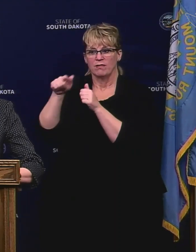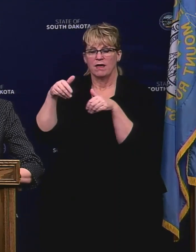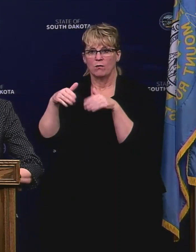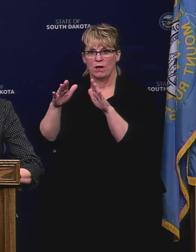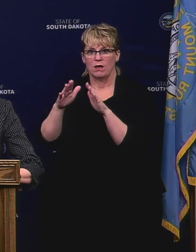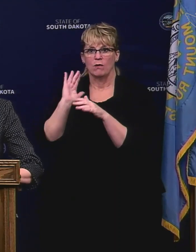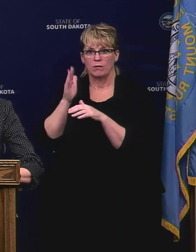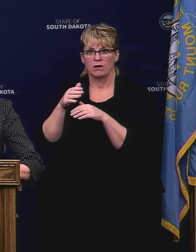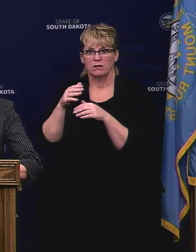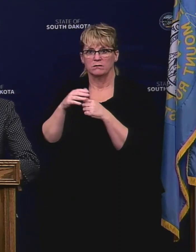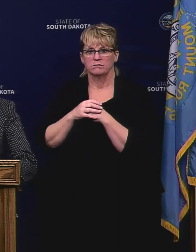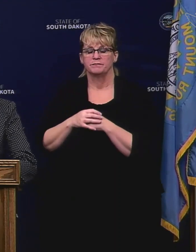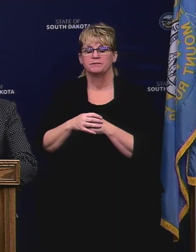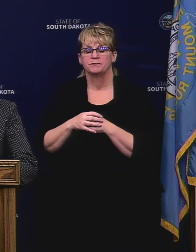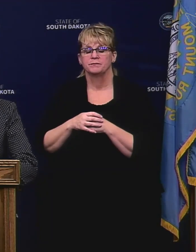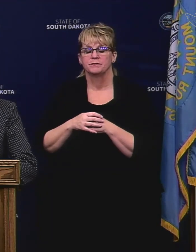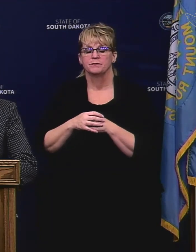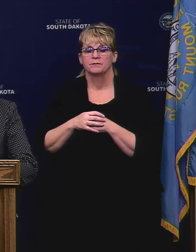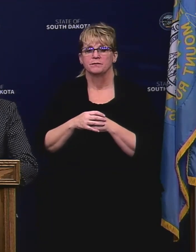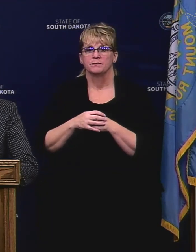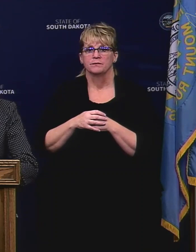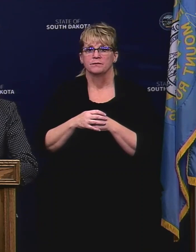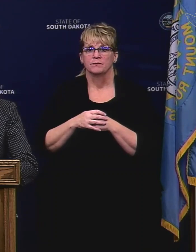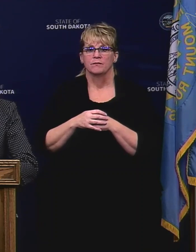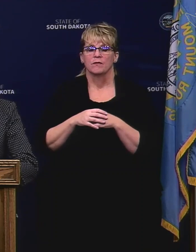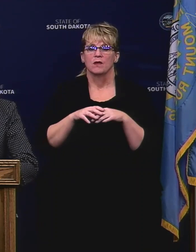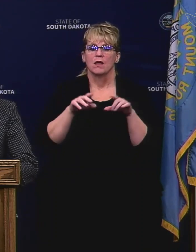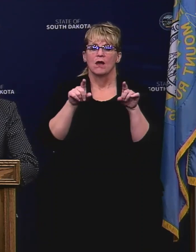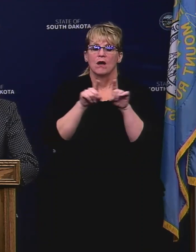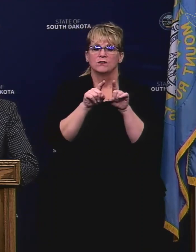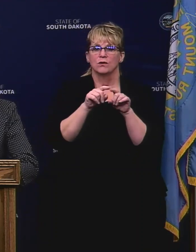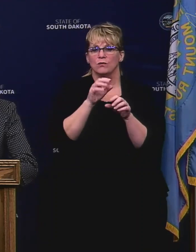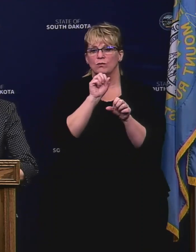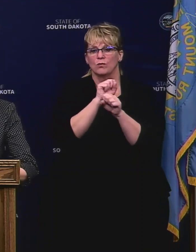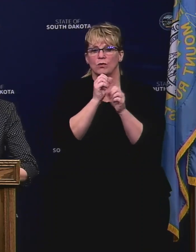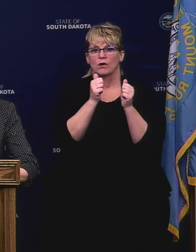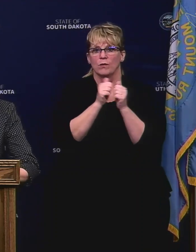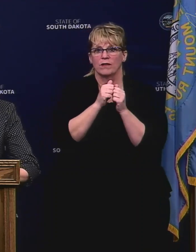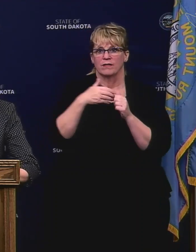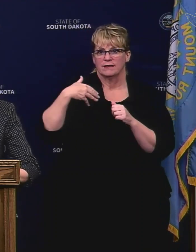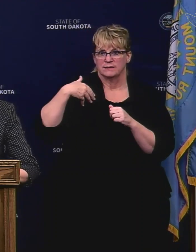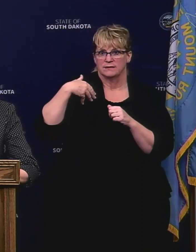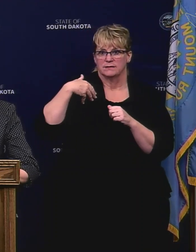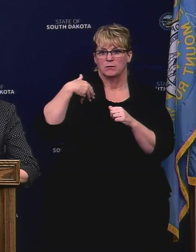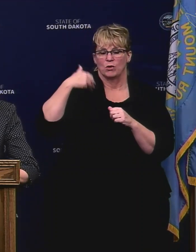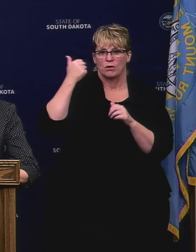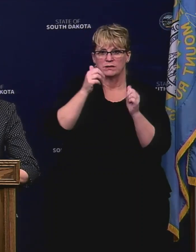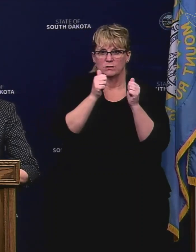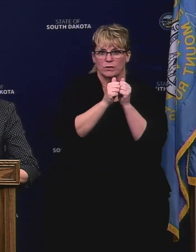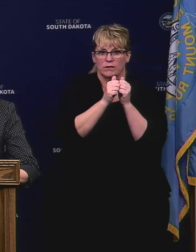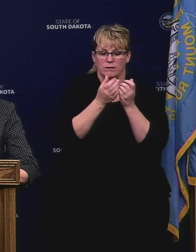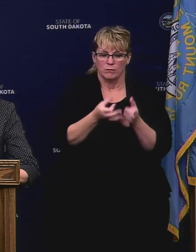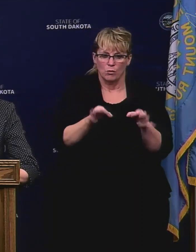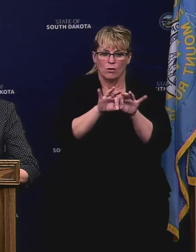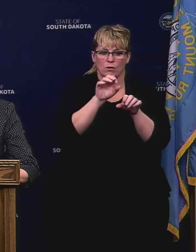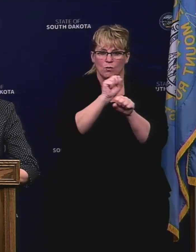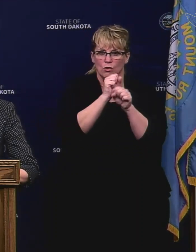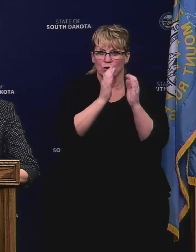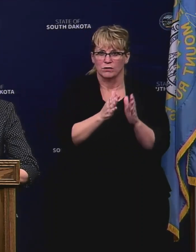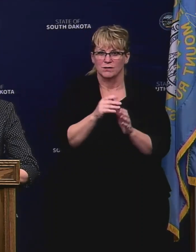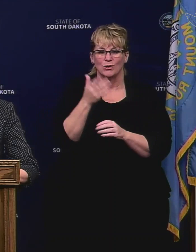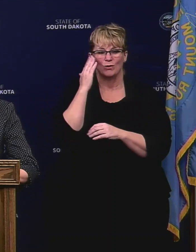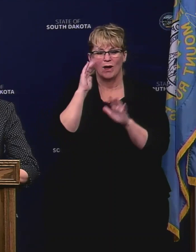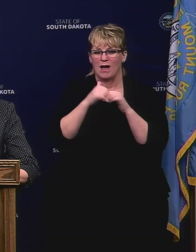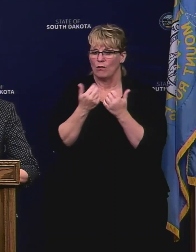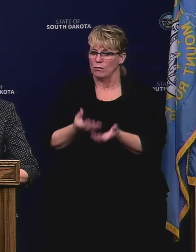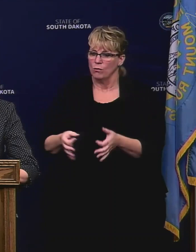way. We'll also be working with certain employers of essential and critical infrastructure. I think we all know